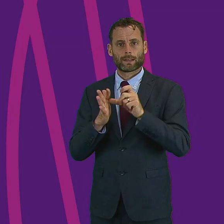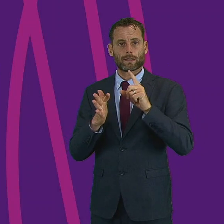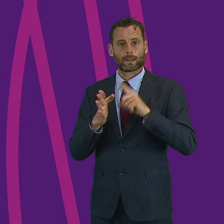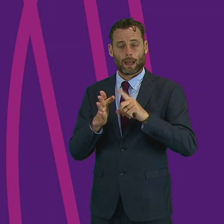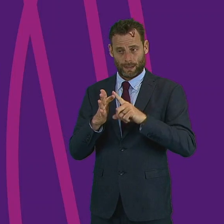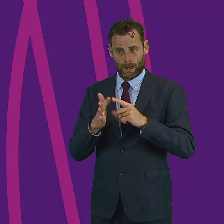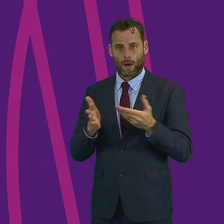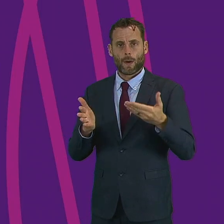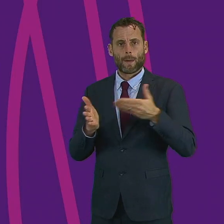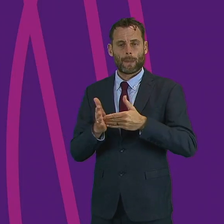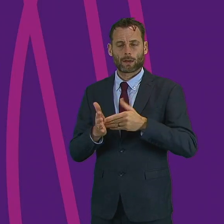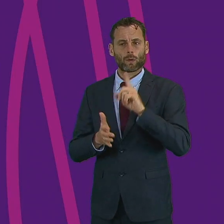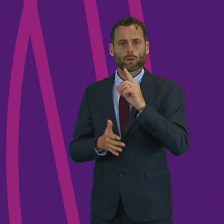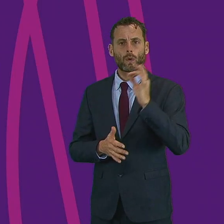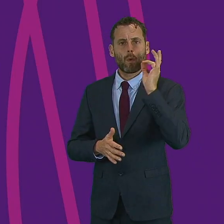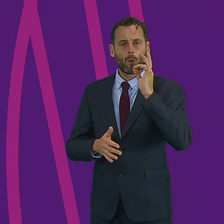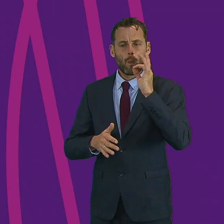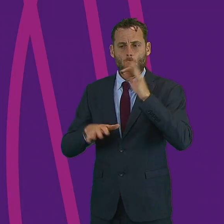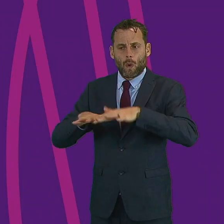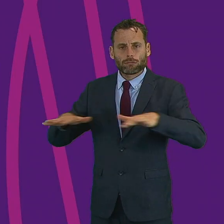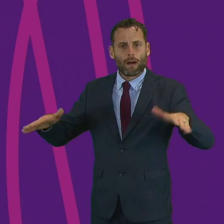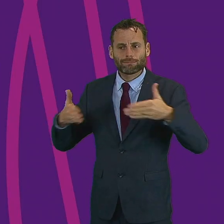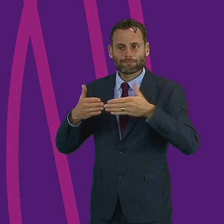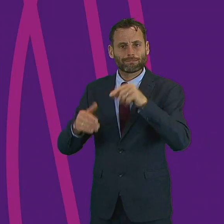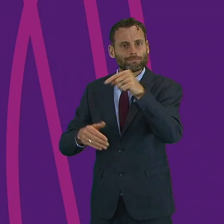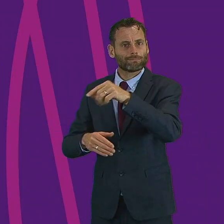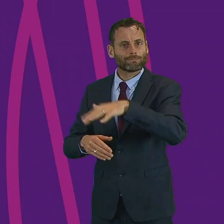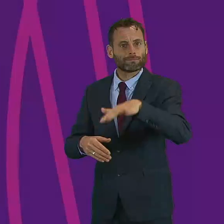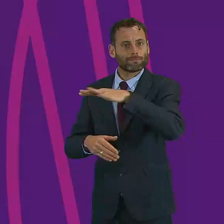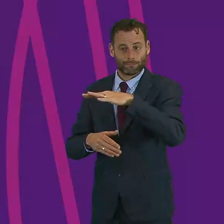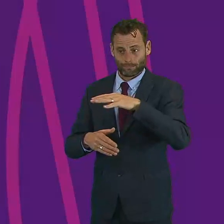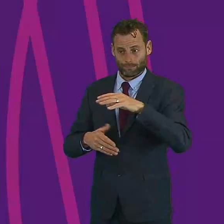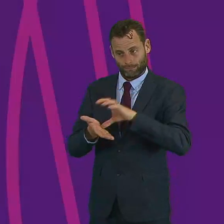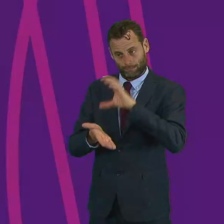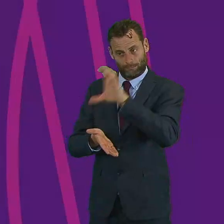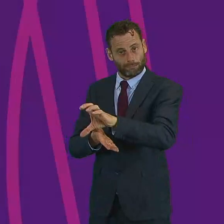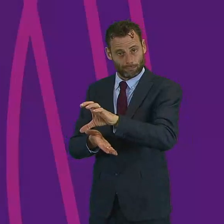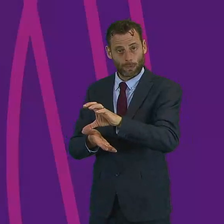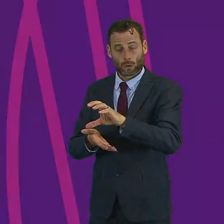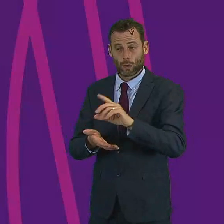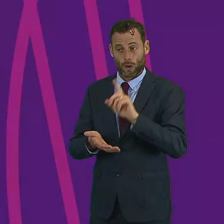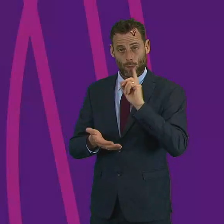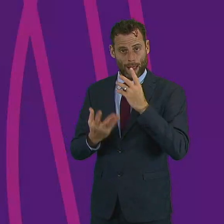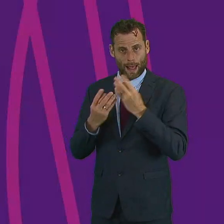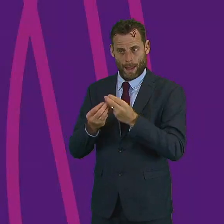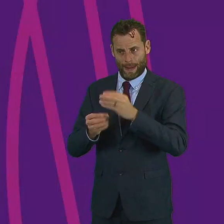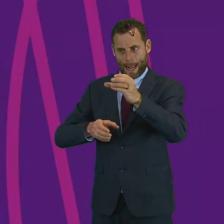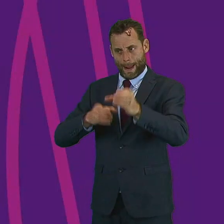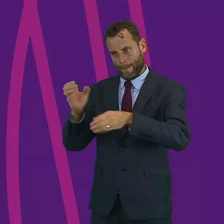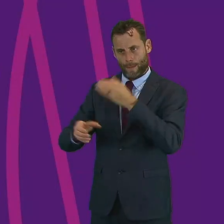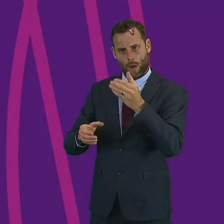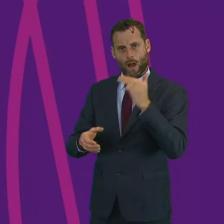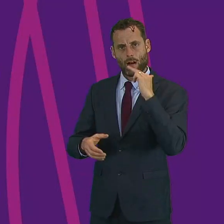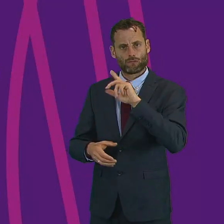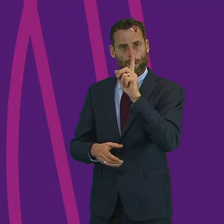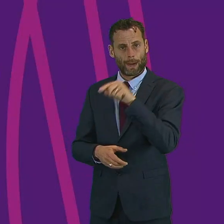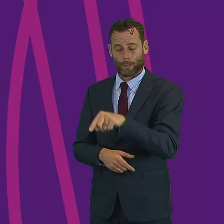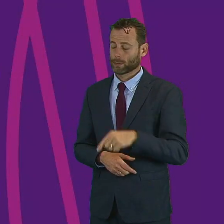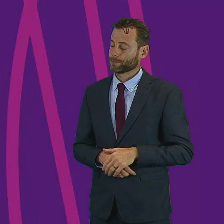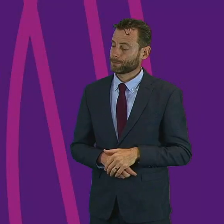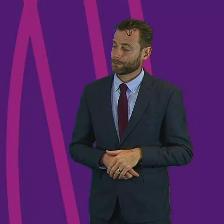care. We expect, and we've addressed this issue previously, dentists who are not providing NHS care but only